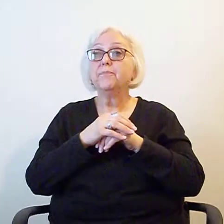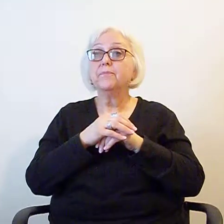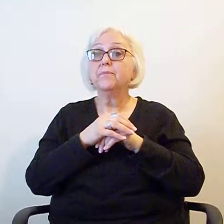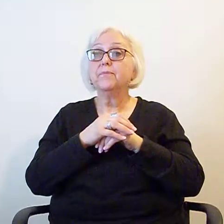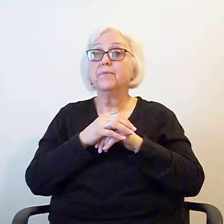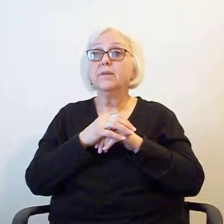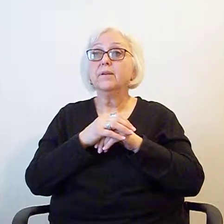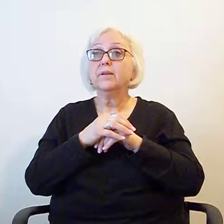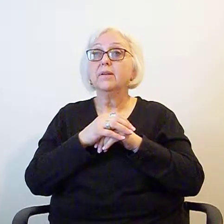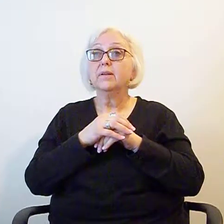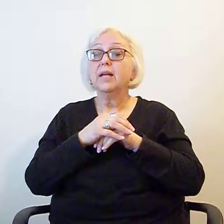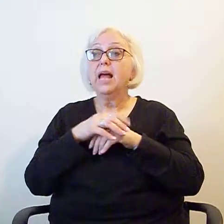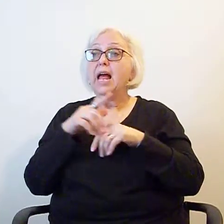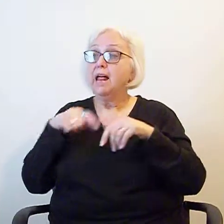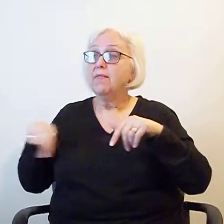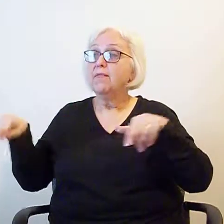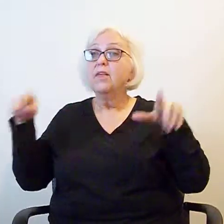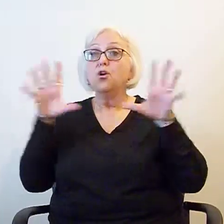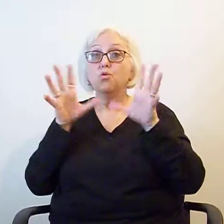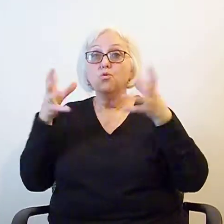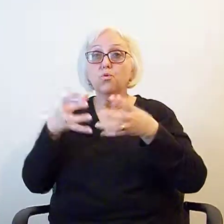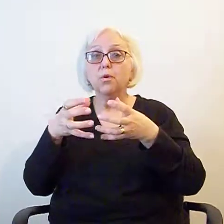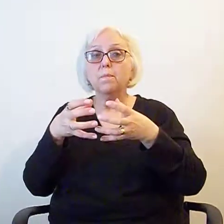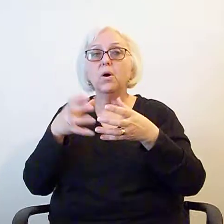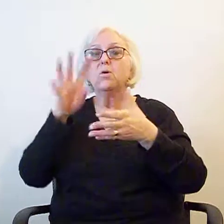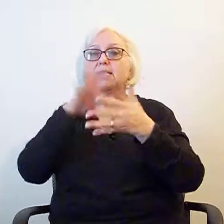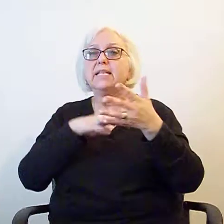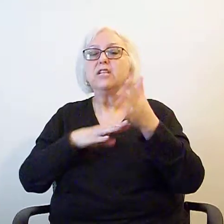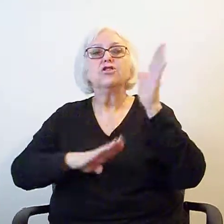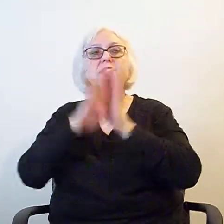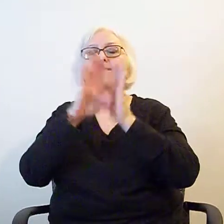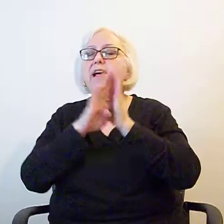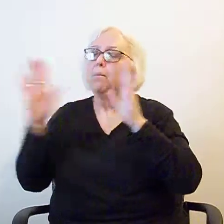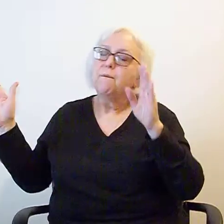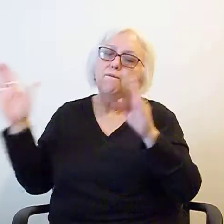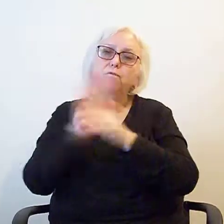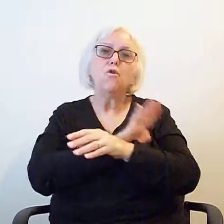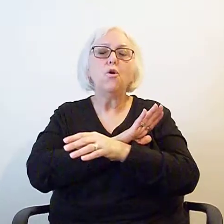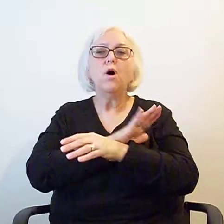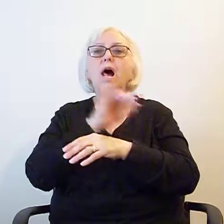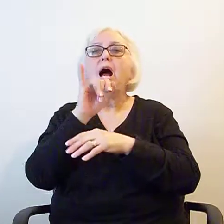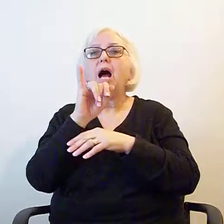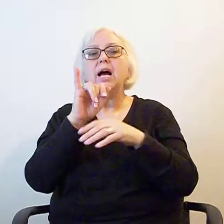the planning conference will be scheduled to develop the full ISP, or individual support plan.